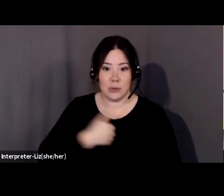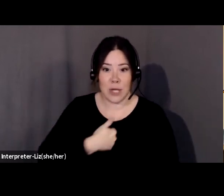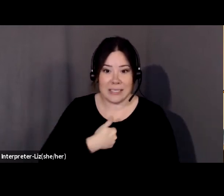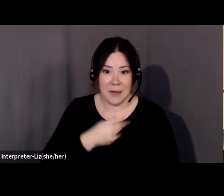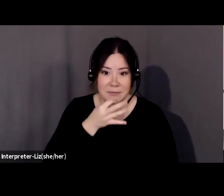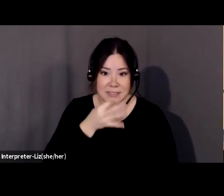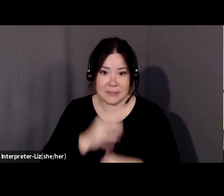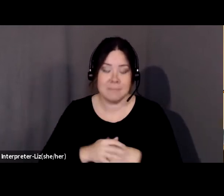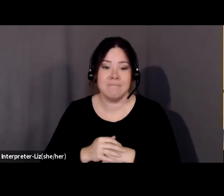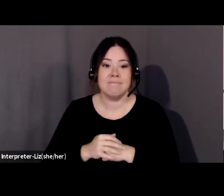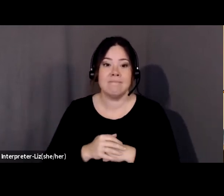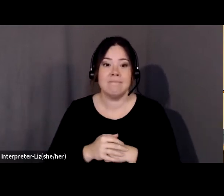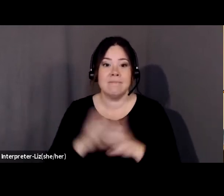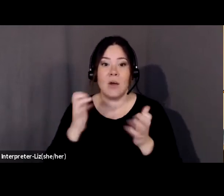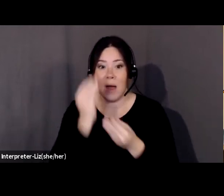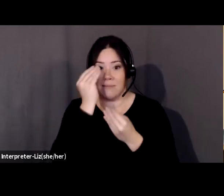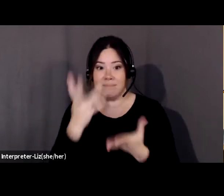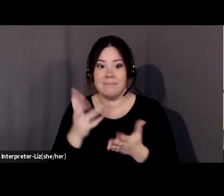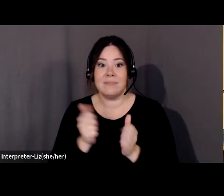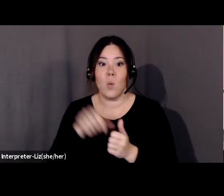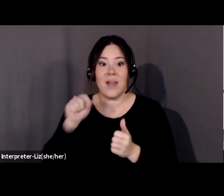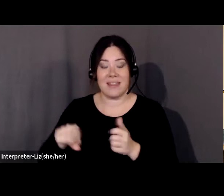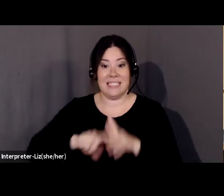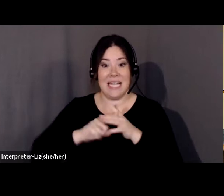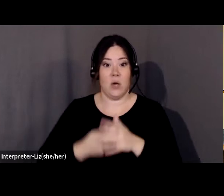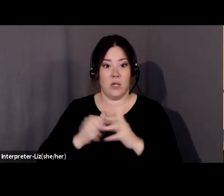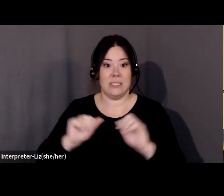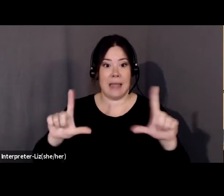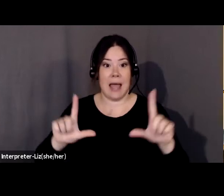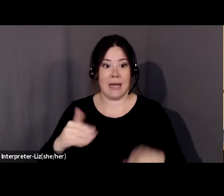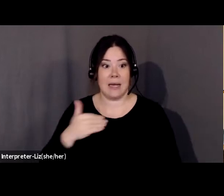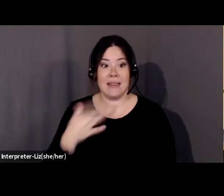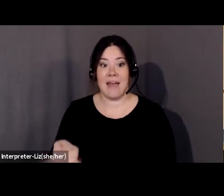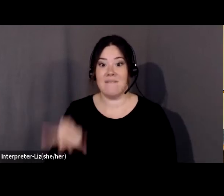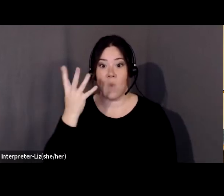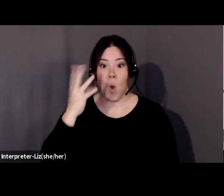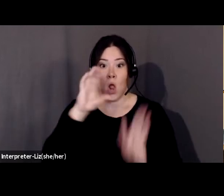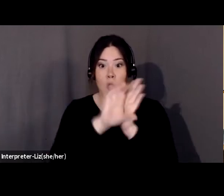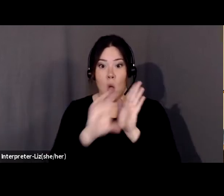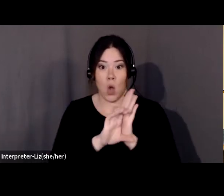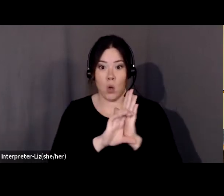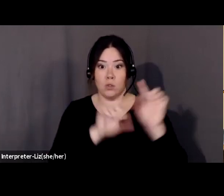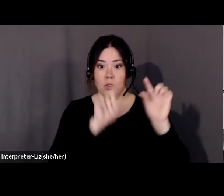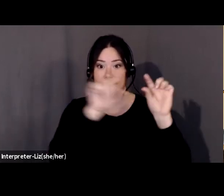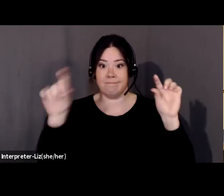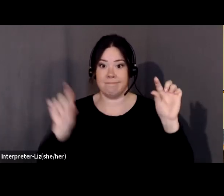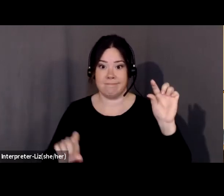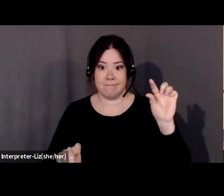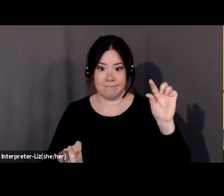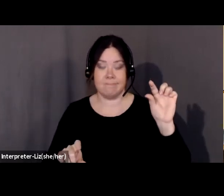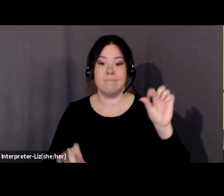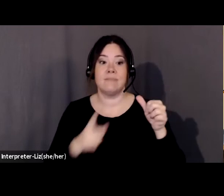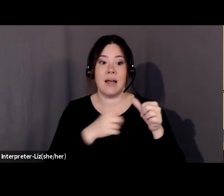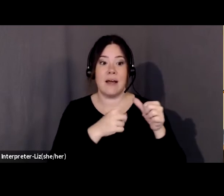to note that on this introductory slide, there are 4 logos connected to our presentation. The first